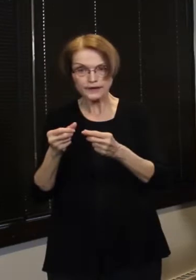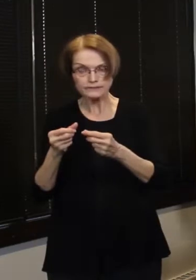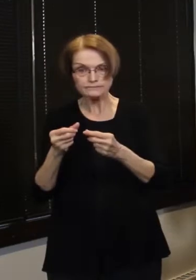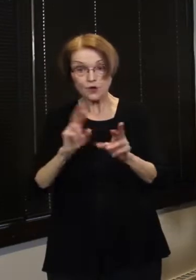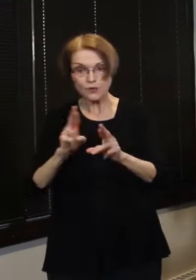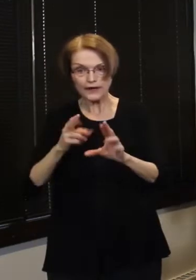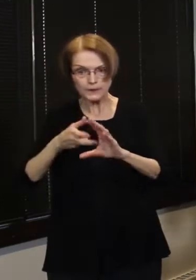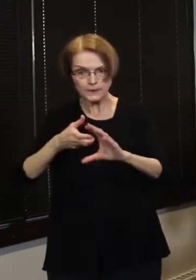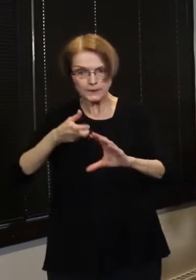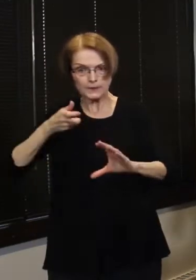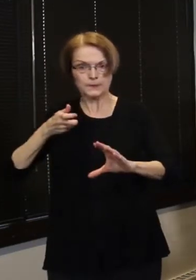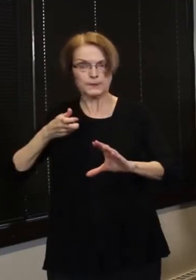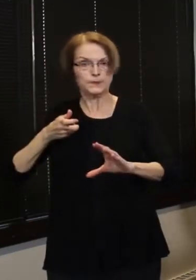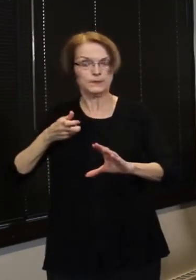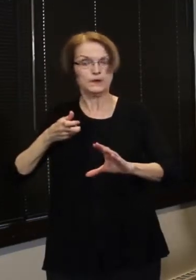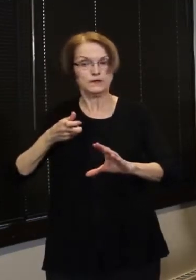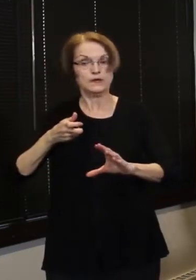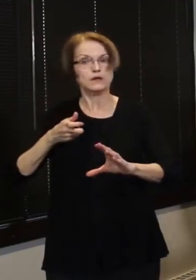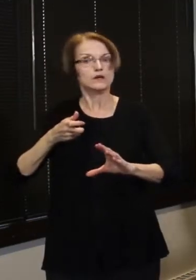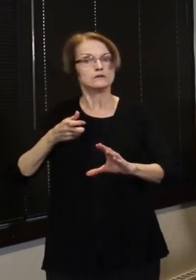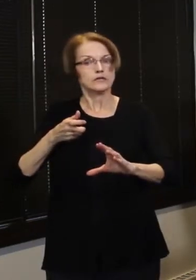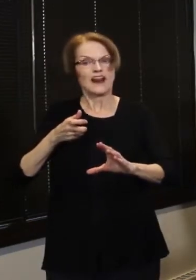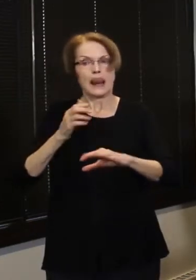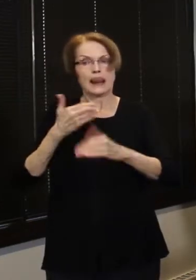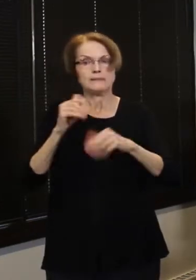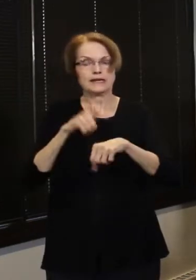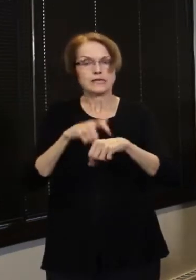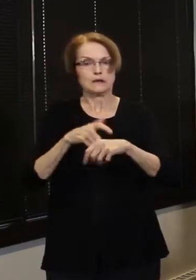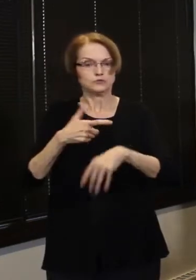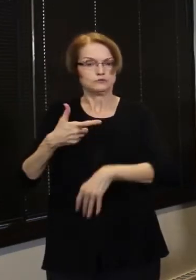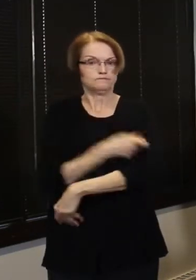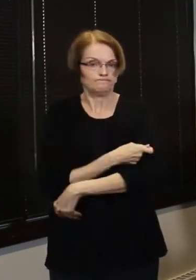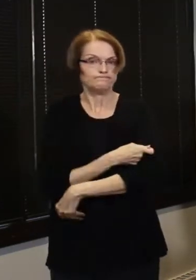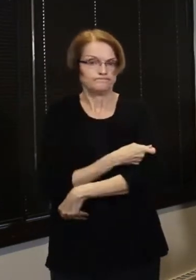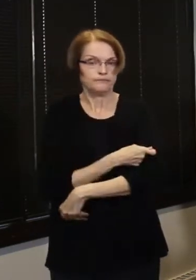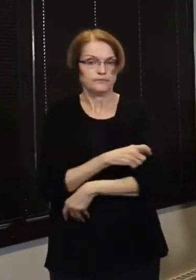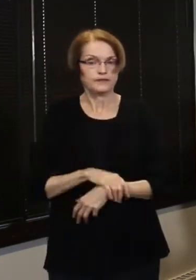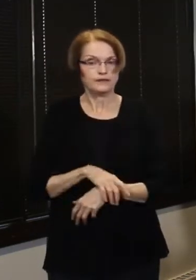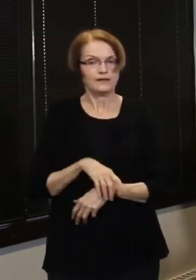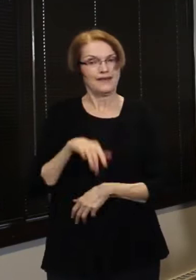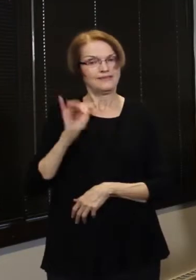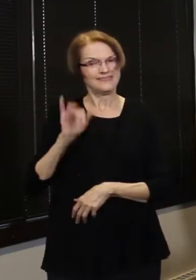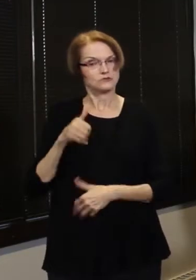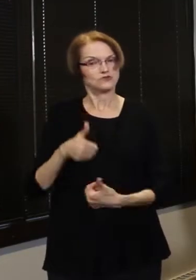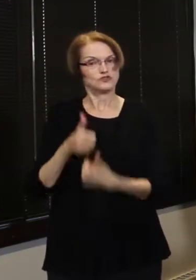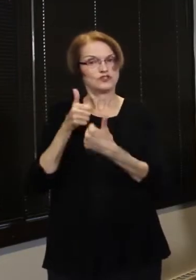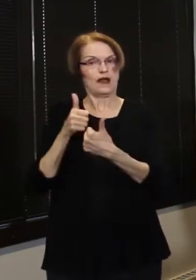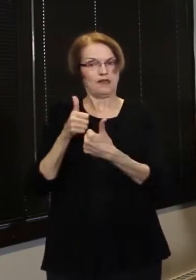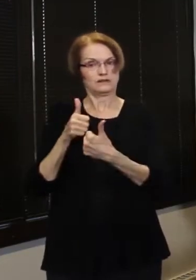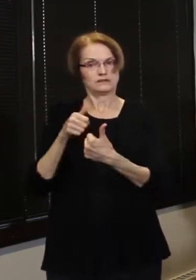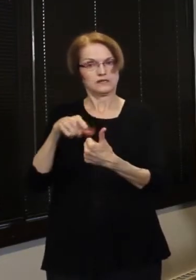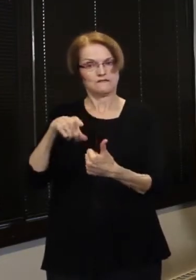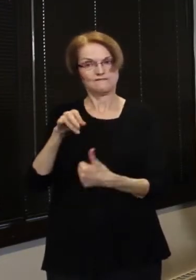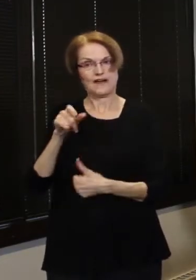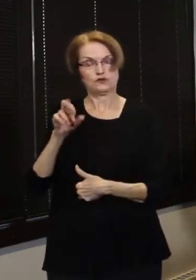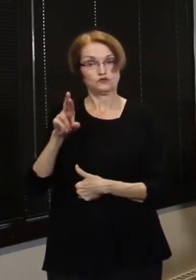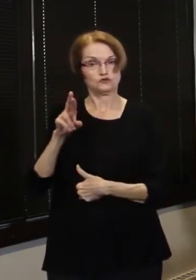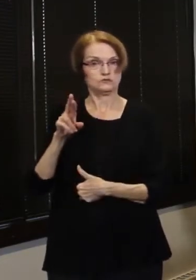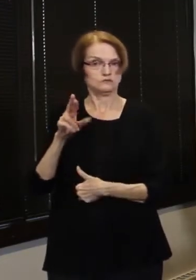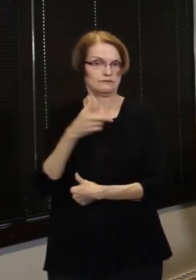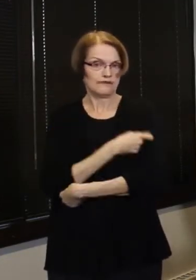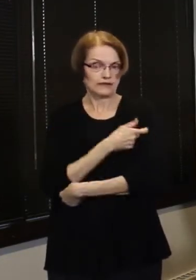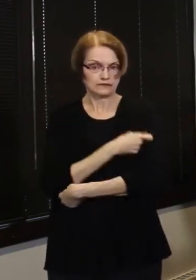certain amount of time that you have to use the vaccine. That's one of the challenging aspects of this vaccine is once